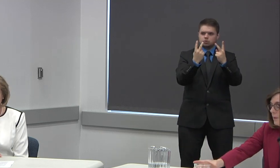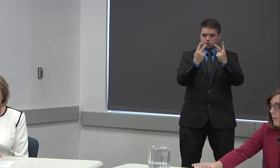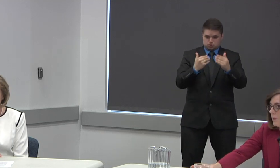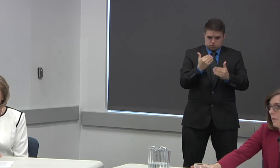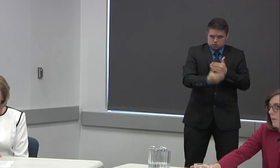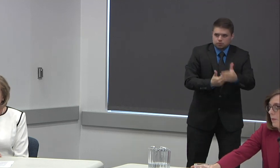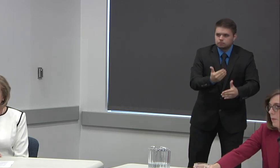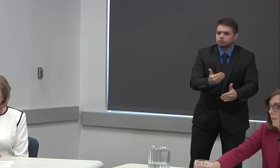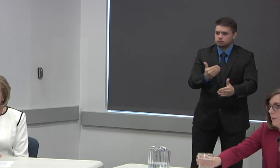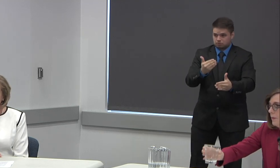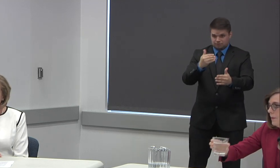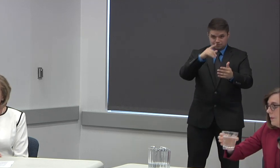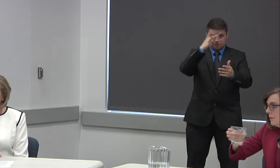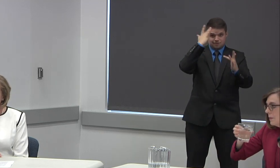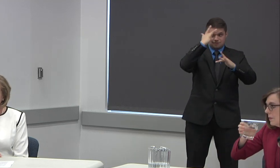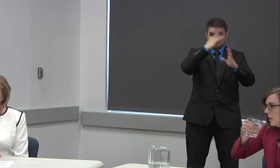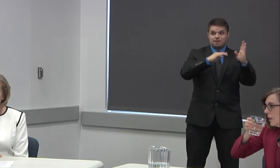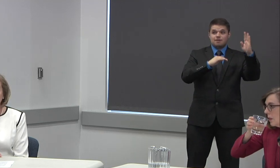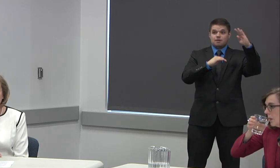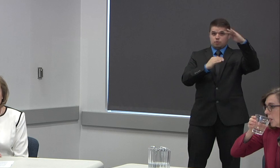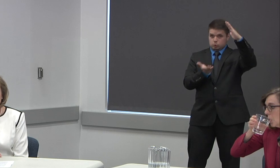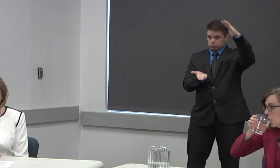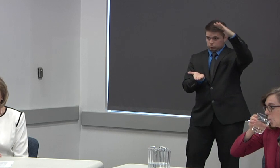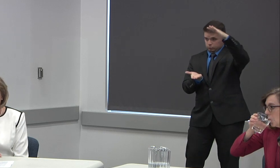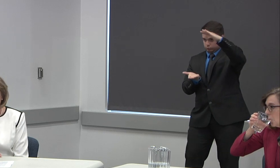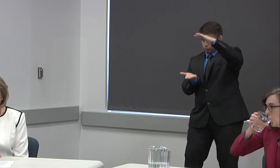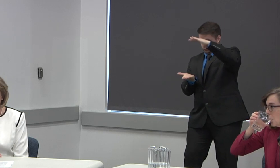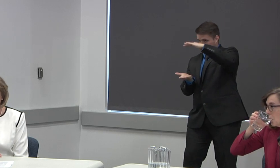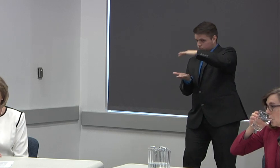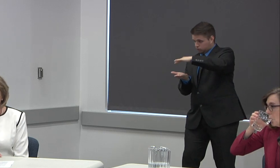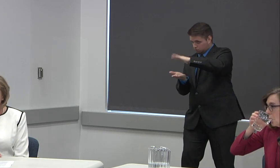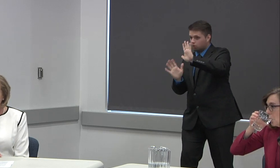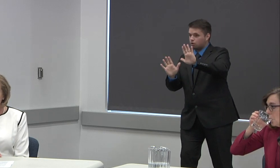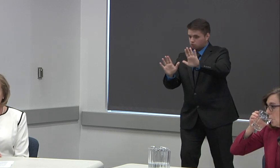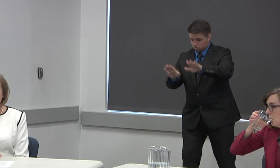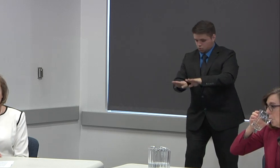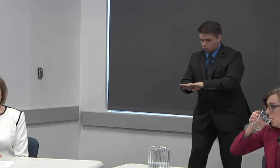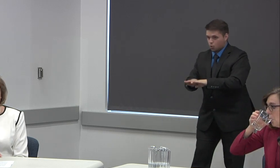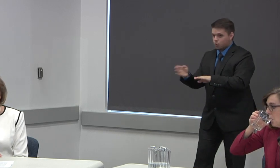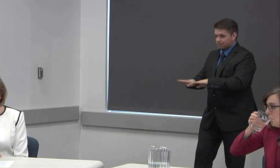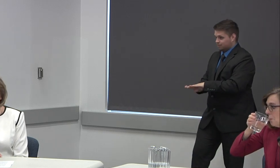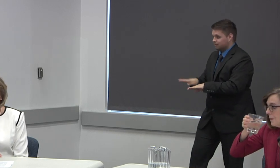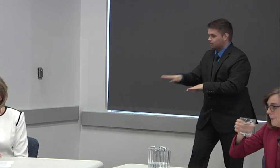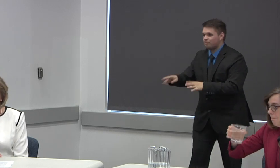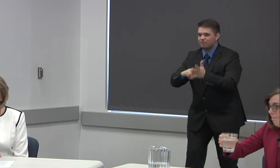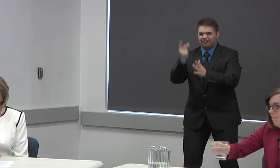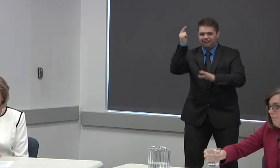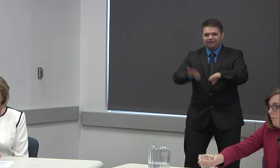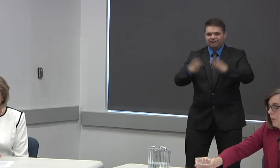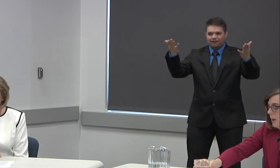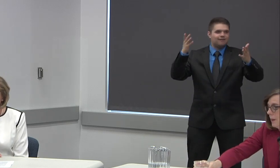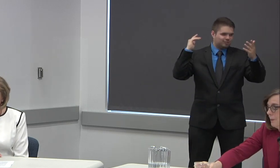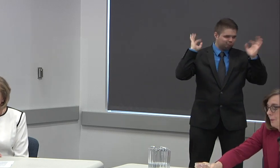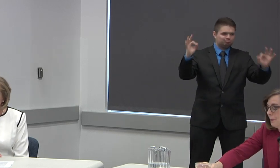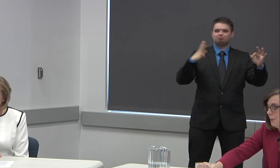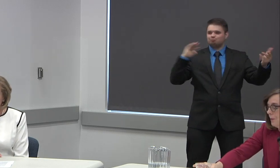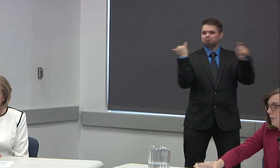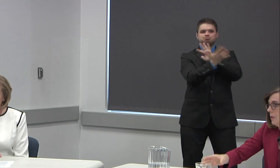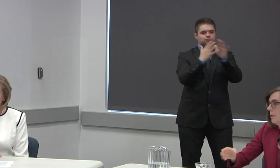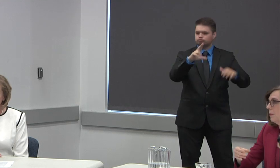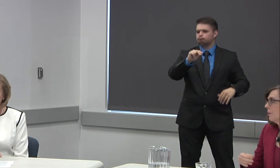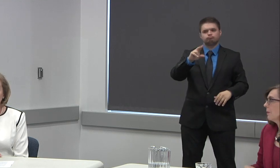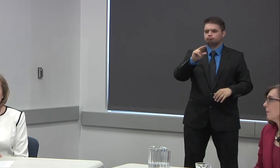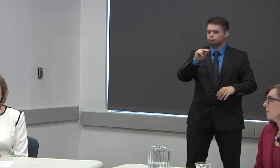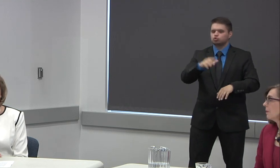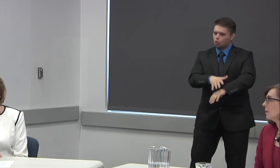COVID-19, we will need to slowly phase them out. We need time between actions to understand